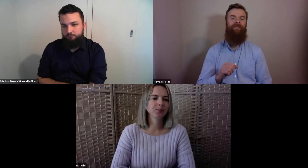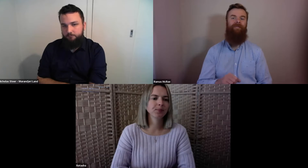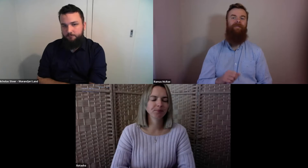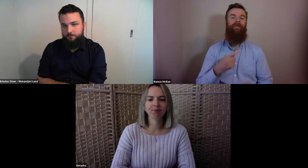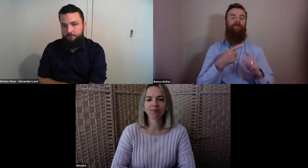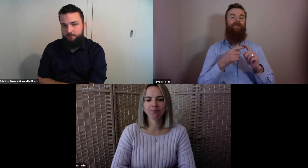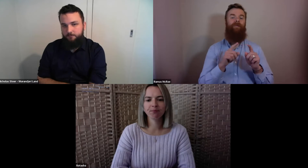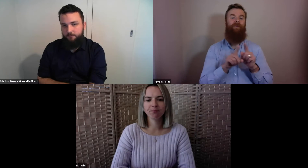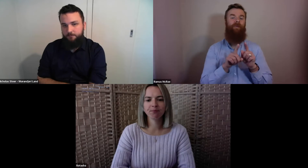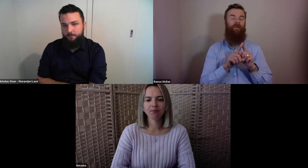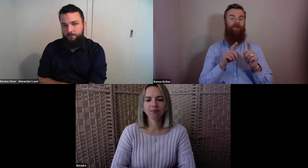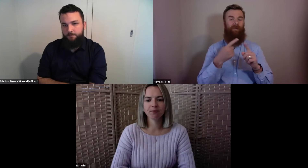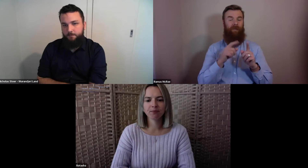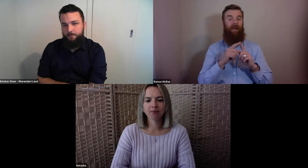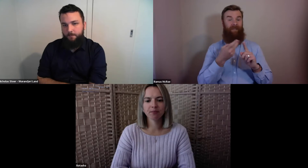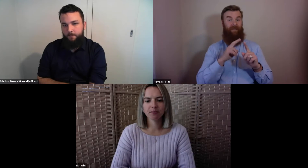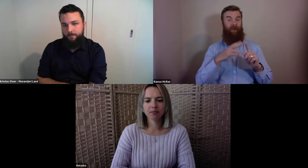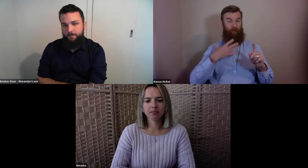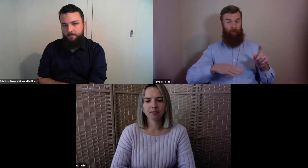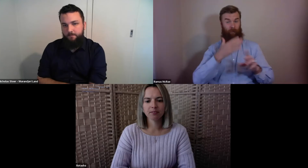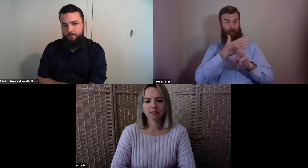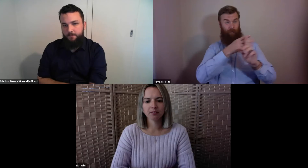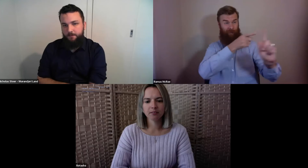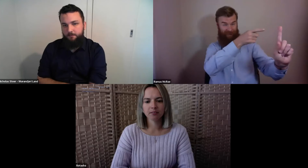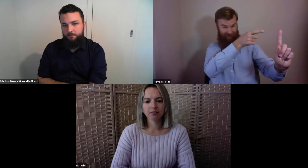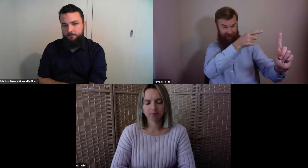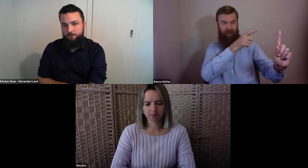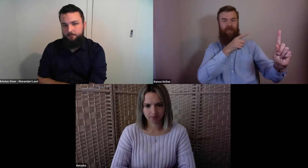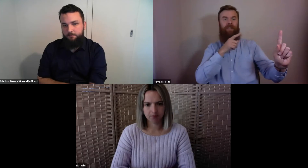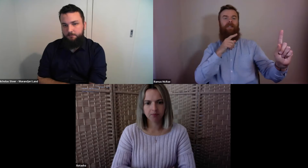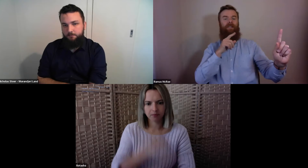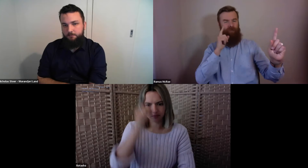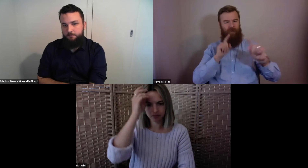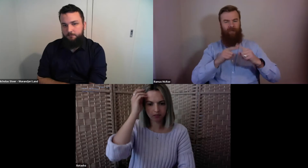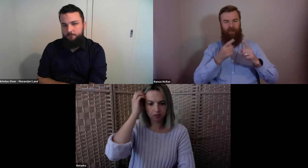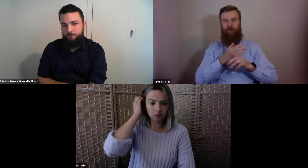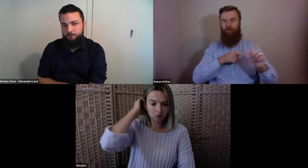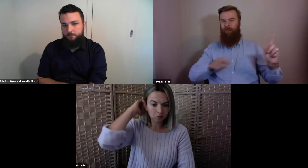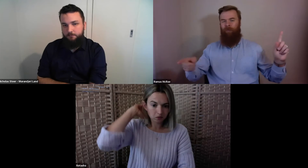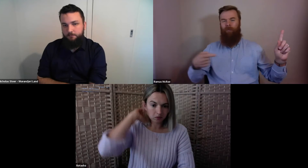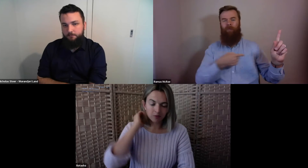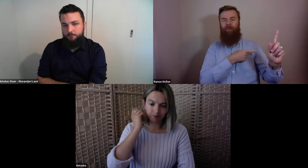And know that you can do a lot of different tasks and a lot of different roles.